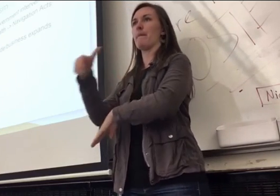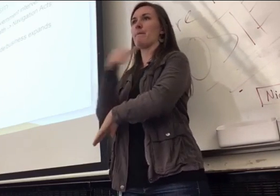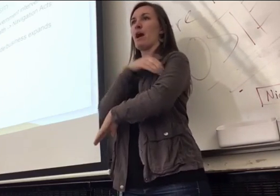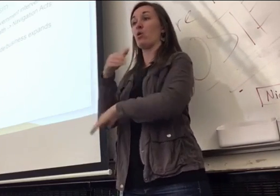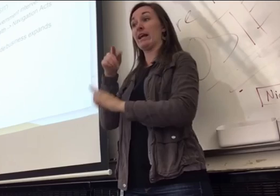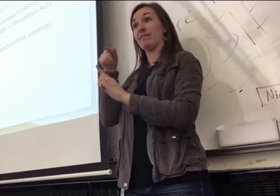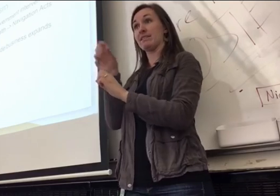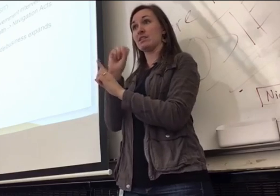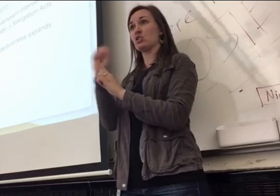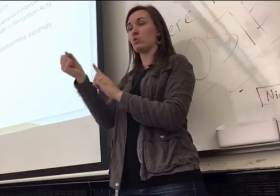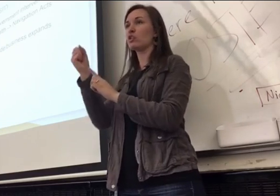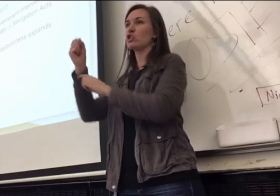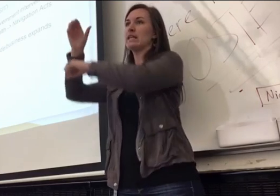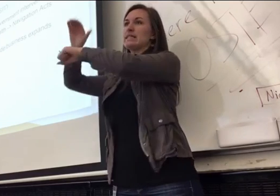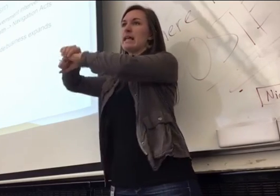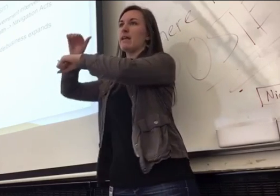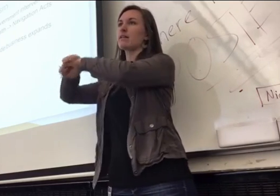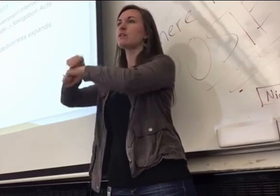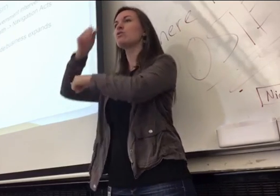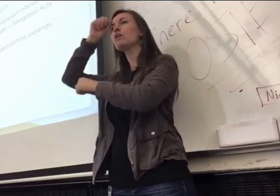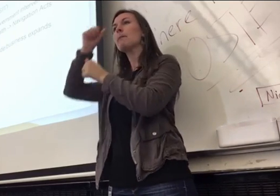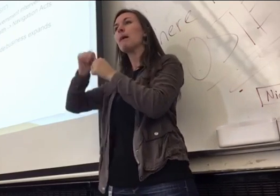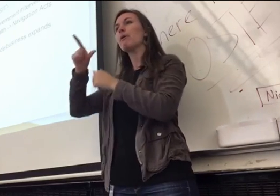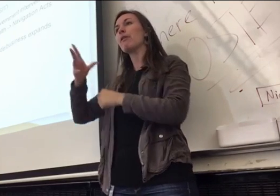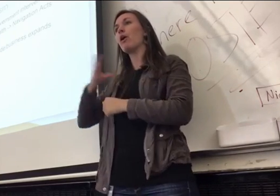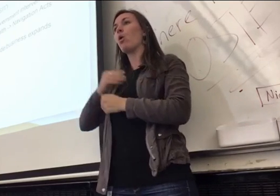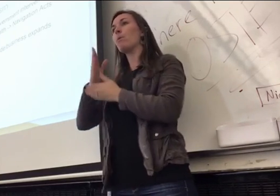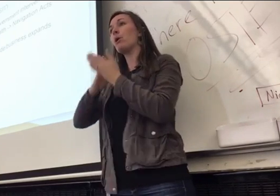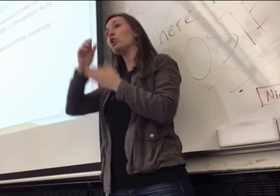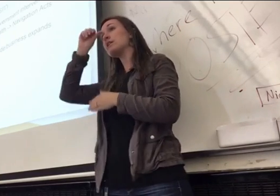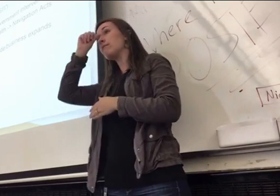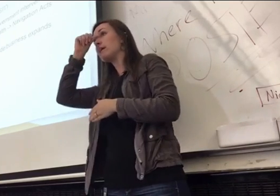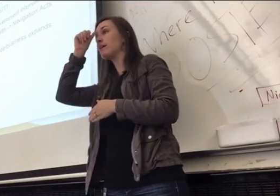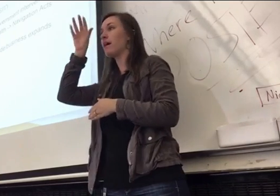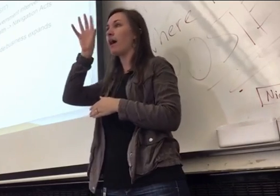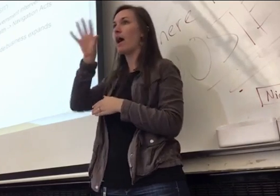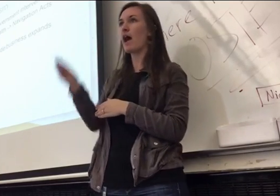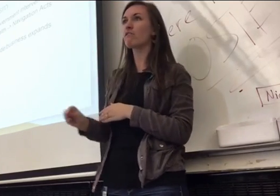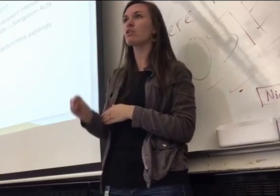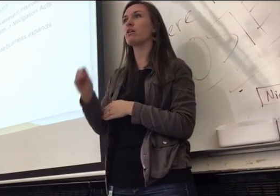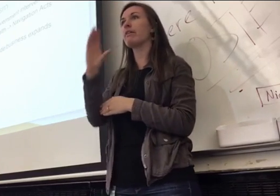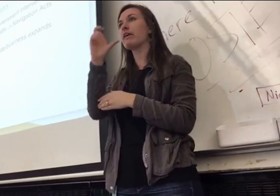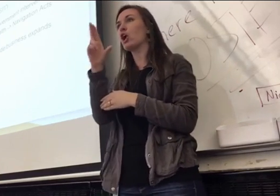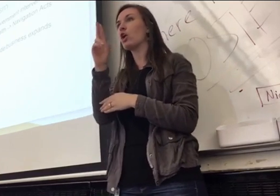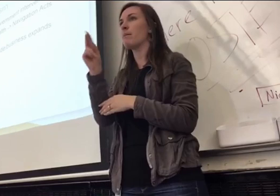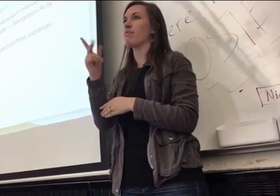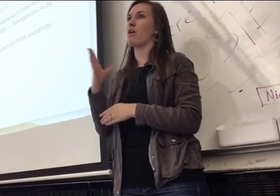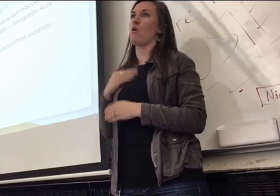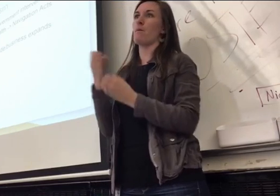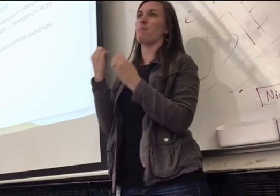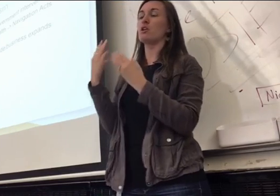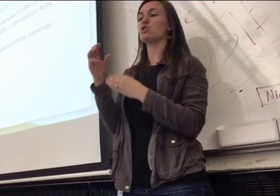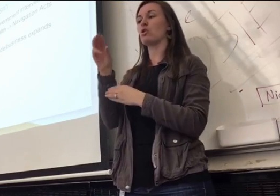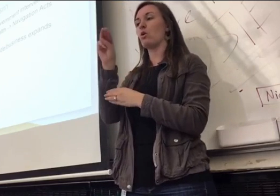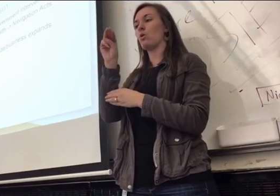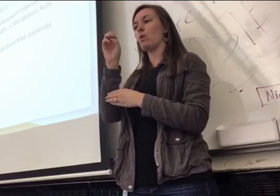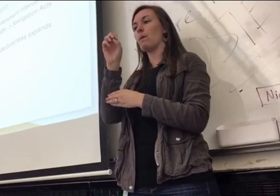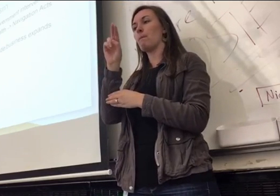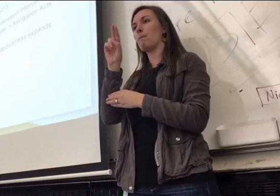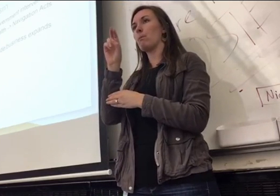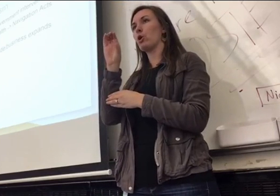owns India, parts of Africa, the Americas, the Caribbean. With this, mercantilism is